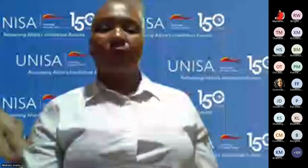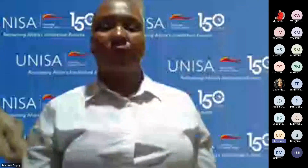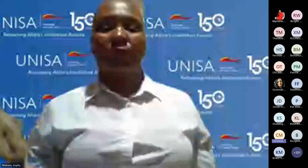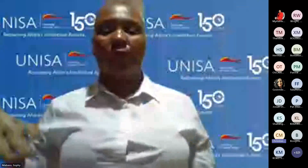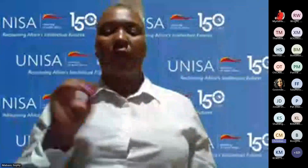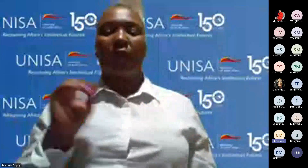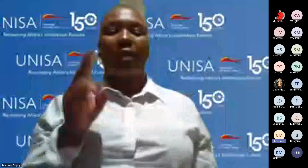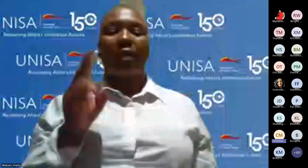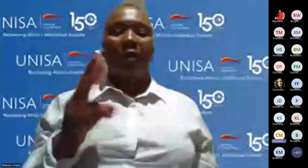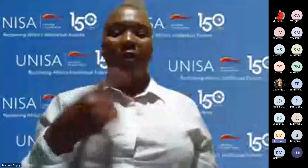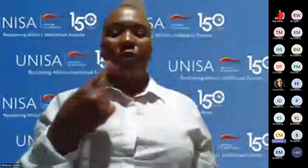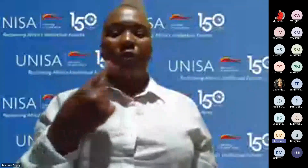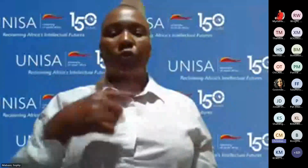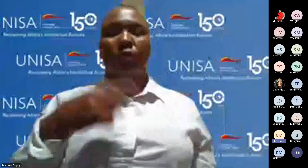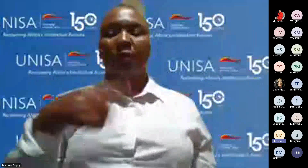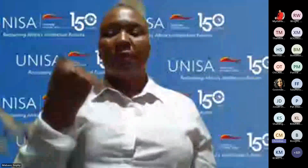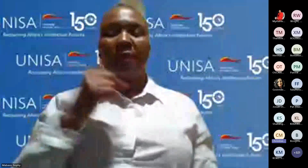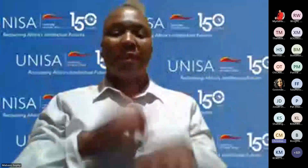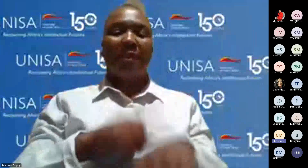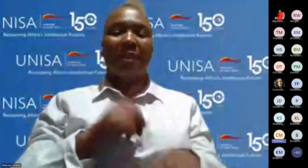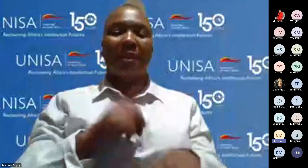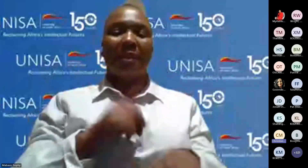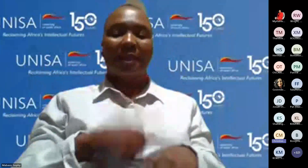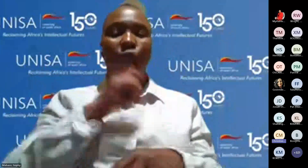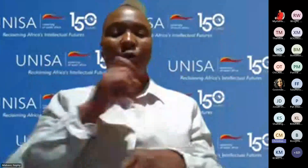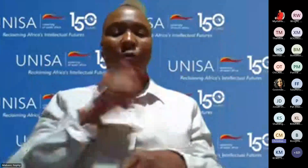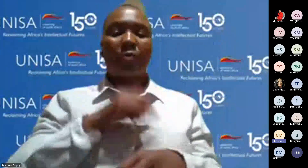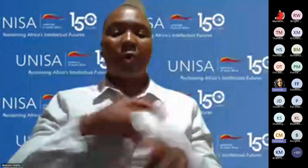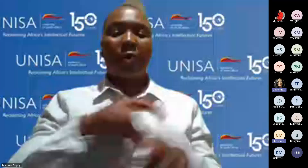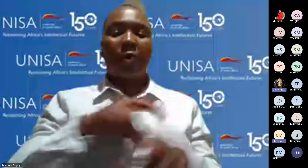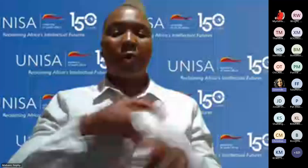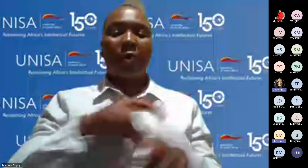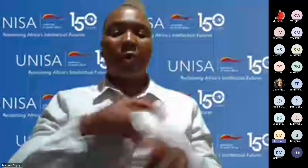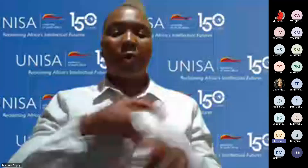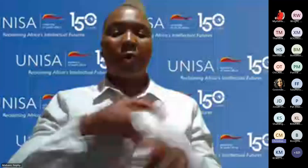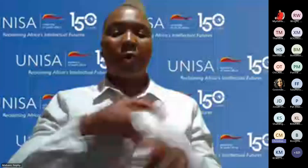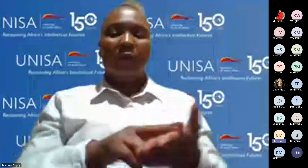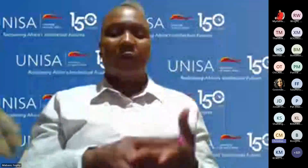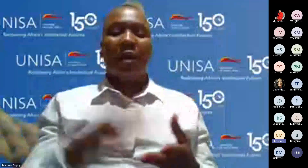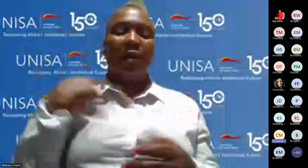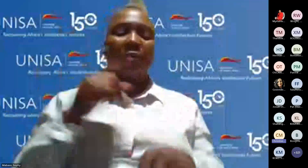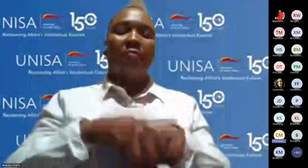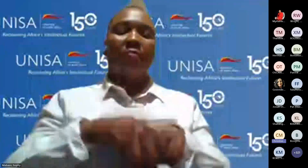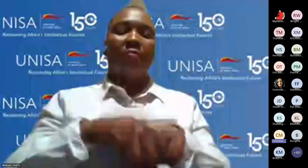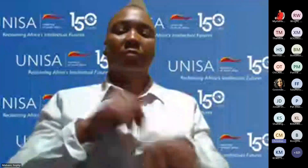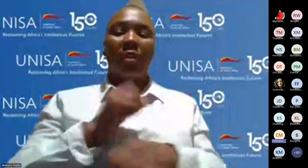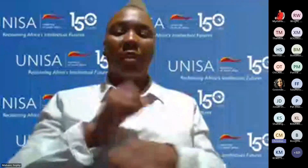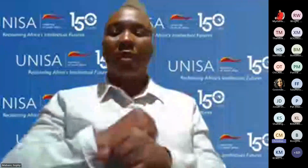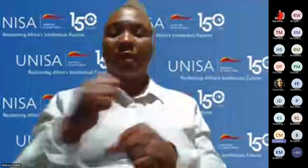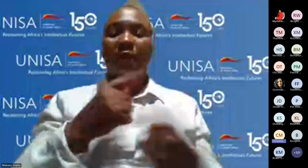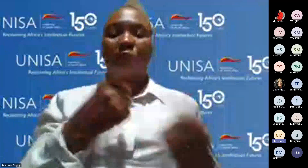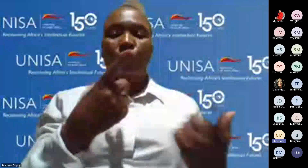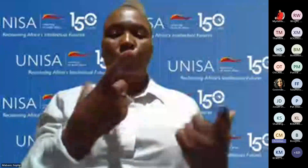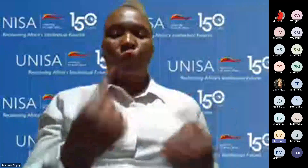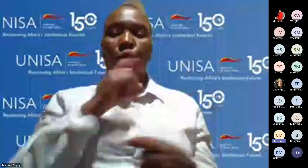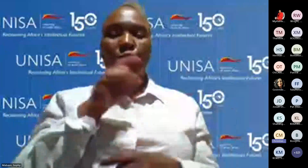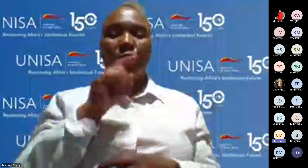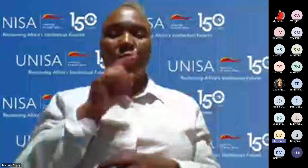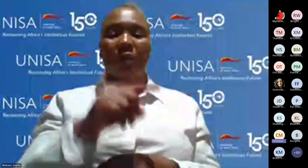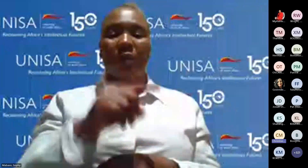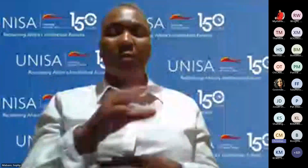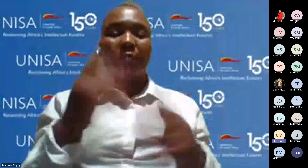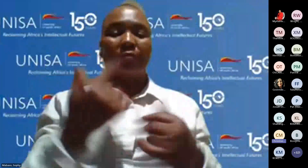It's not my first time to use the Invigilator app. Last time I did not encounter any problem, but when